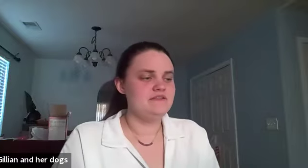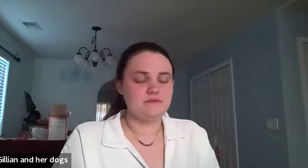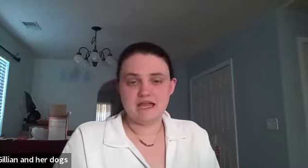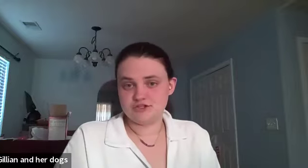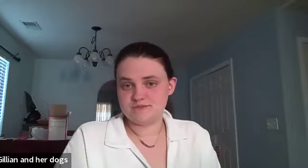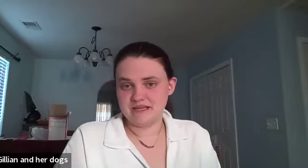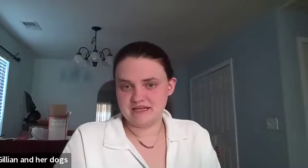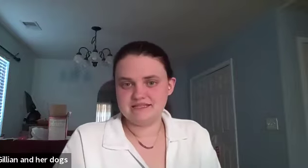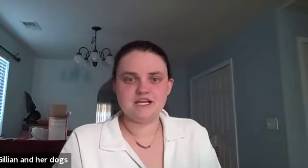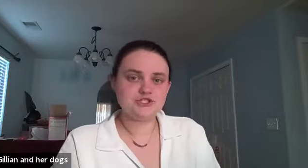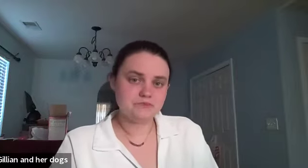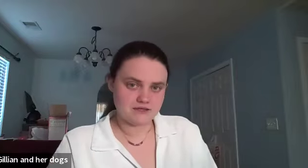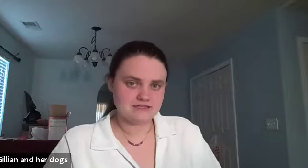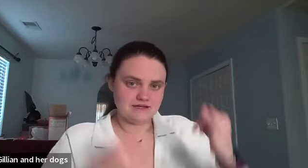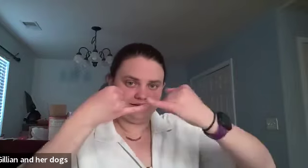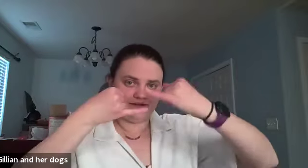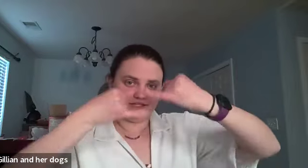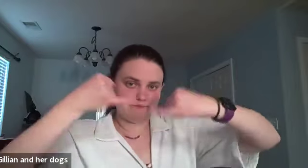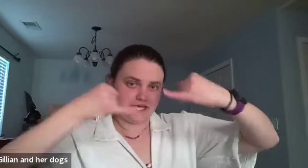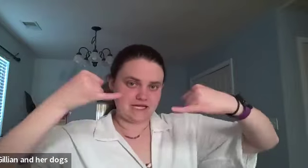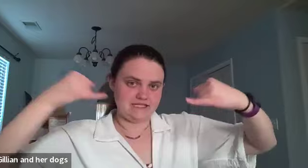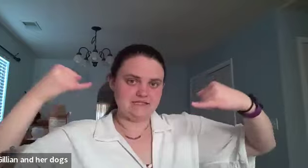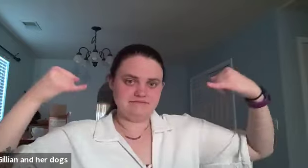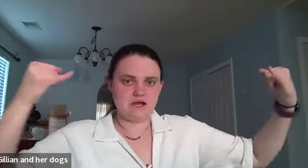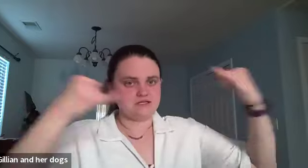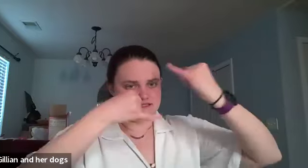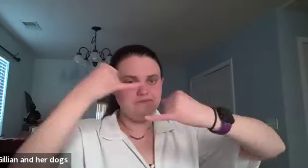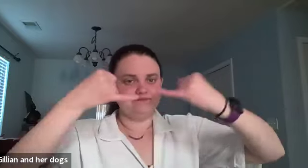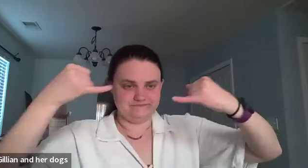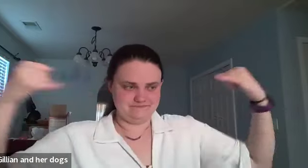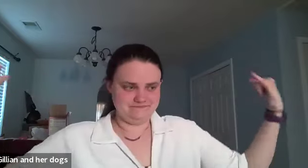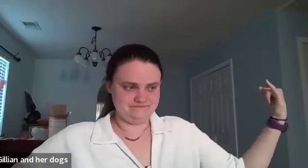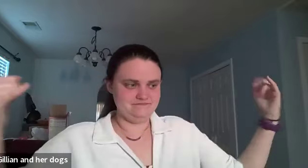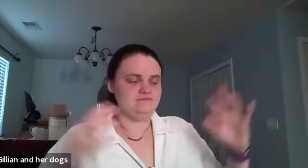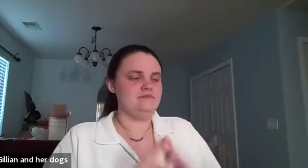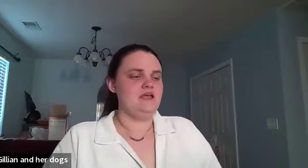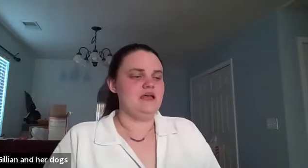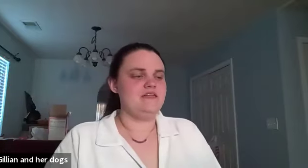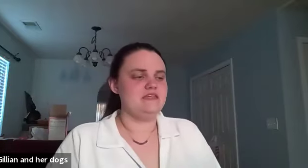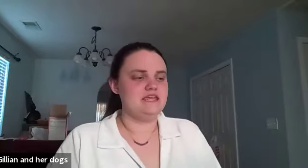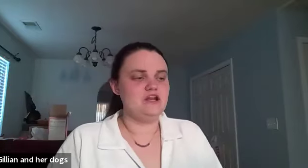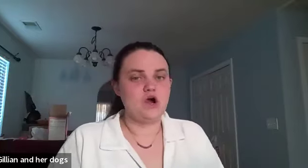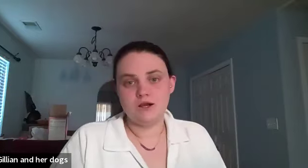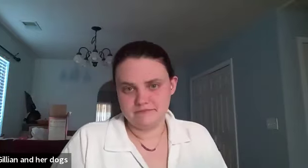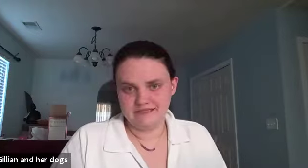Then we had our spaghetti slash pasta, spaghetti, pasta. And then our